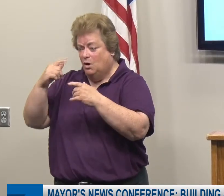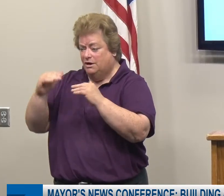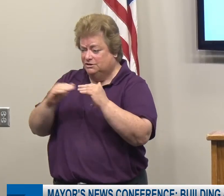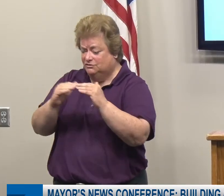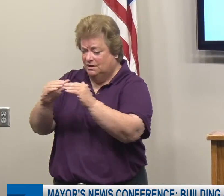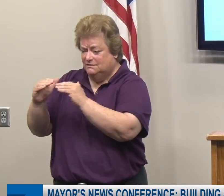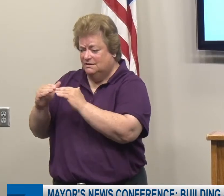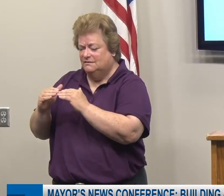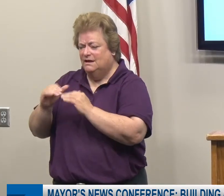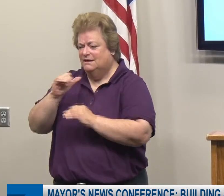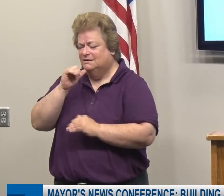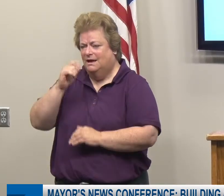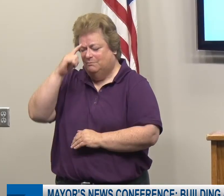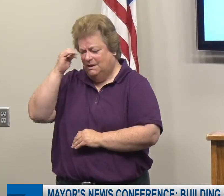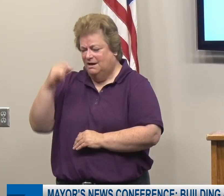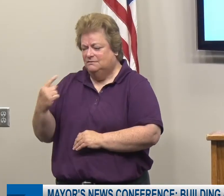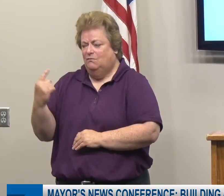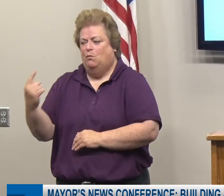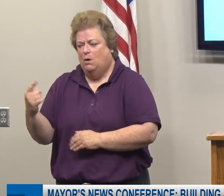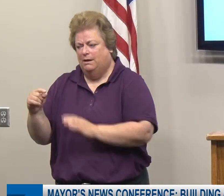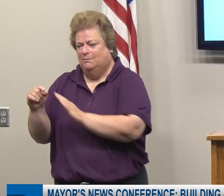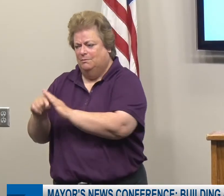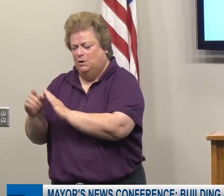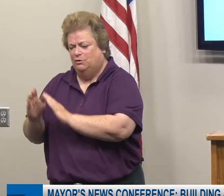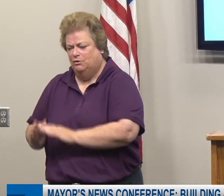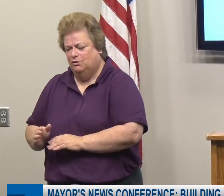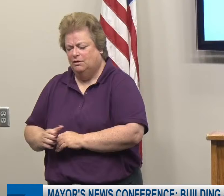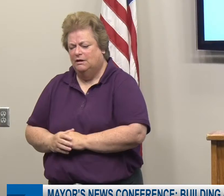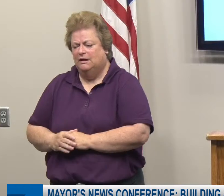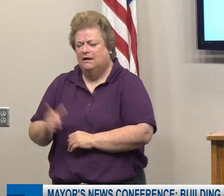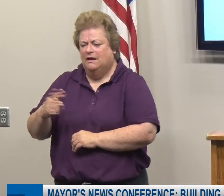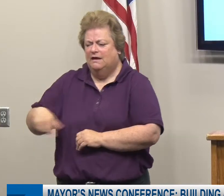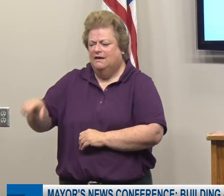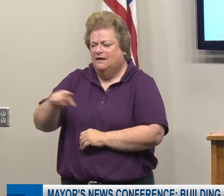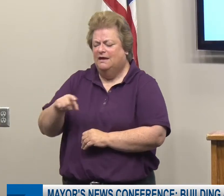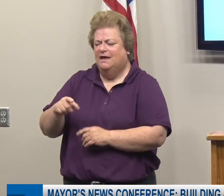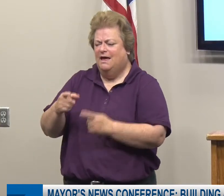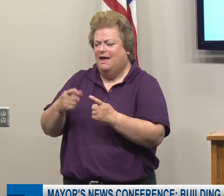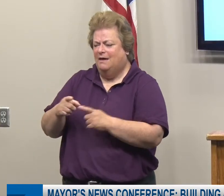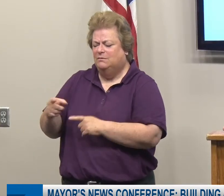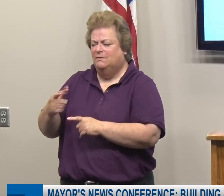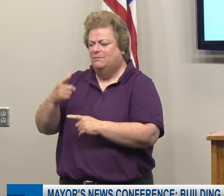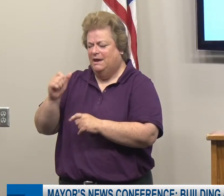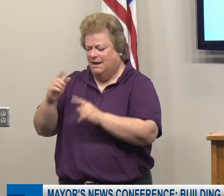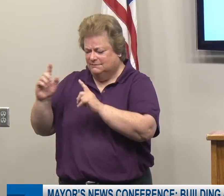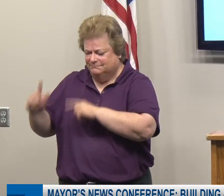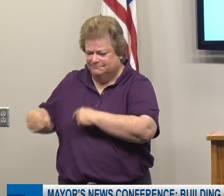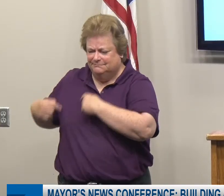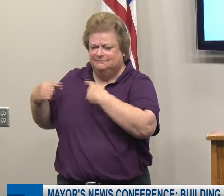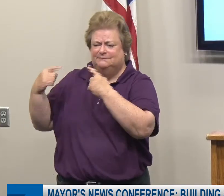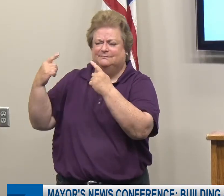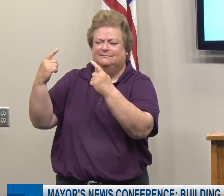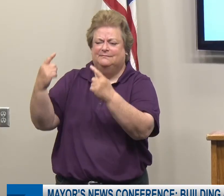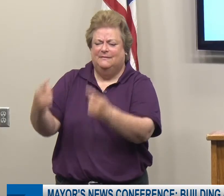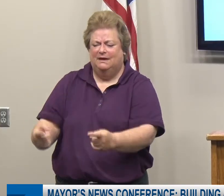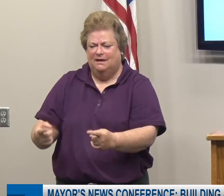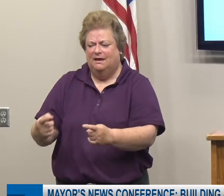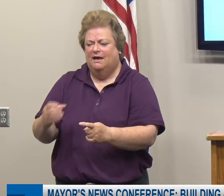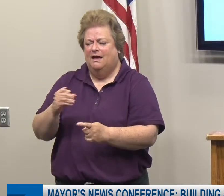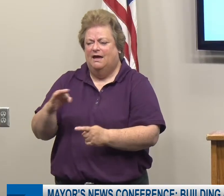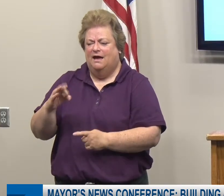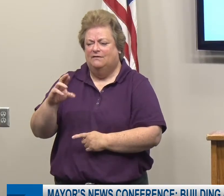one single senseless murder. These cries pour out from too many years and lifetimes of